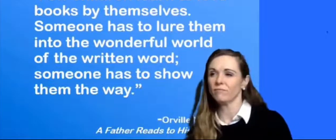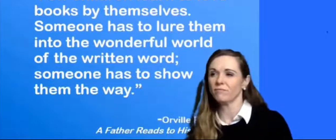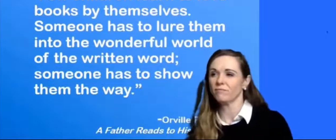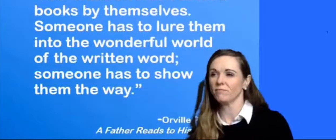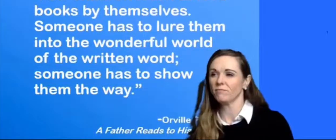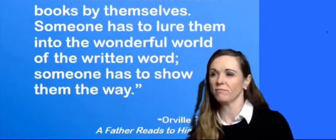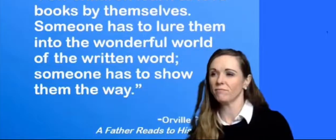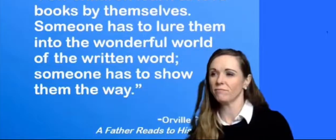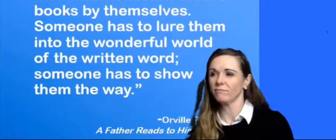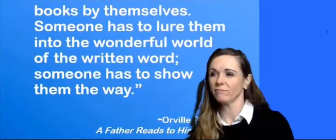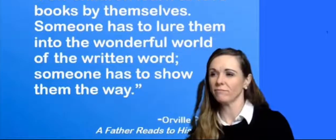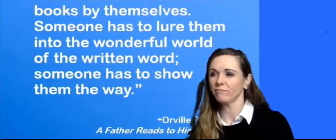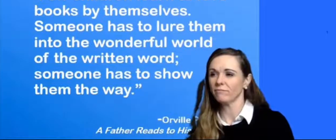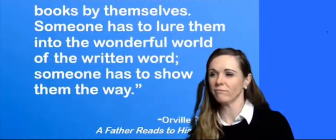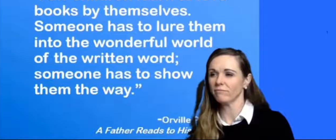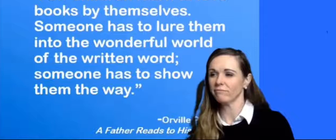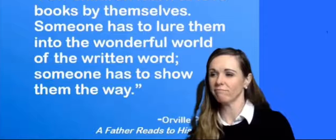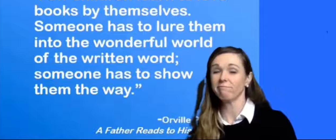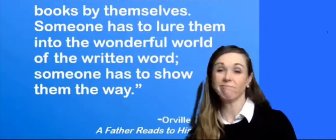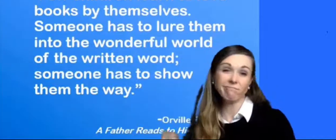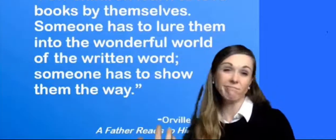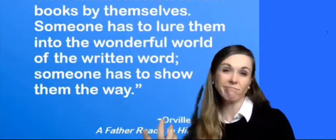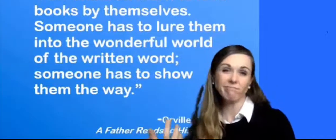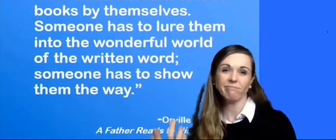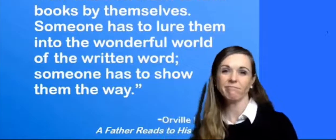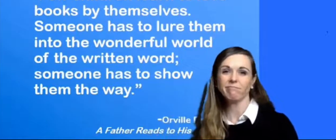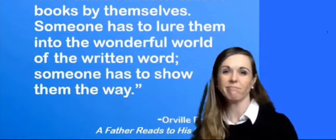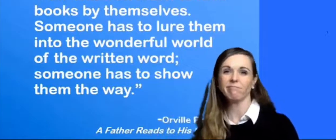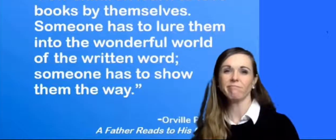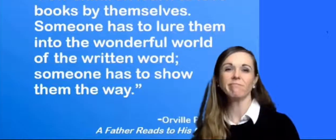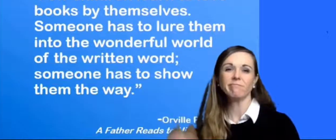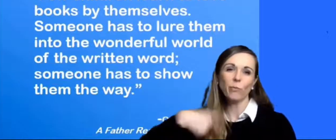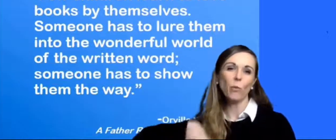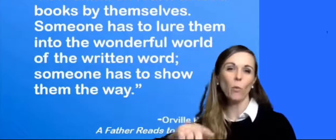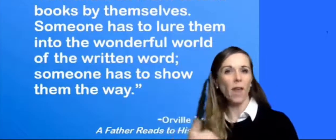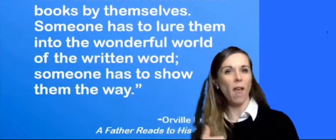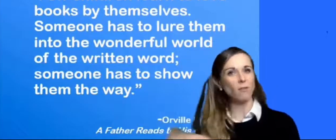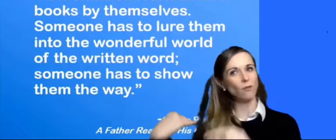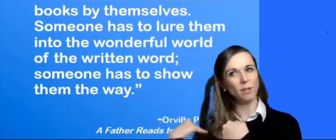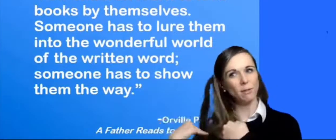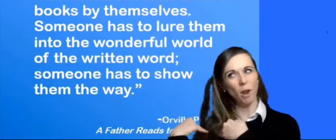And this quote, I'd love for you to take a moment to read through.